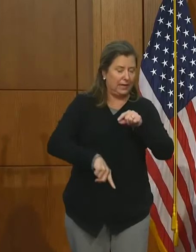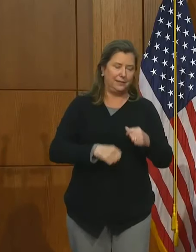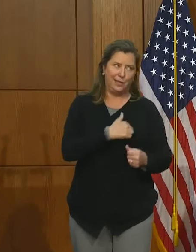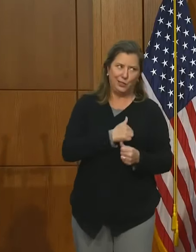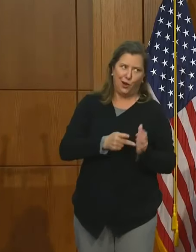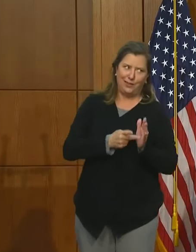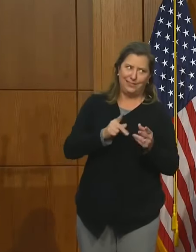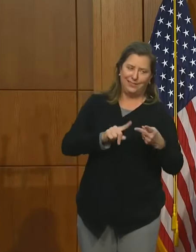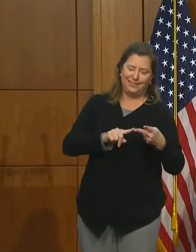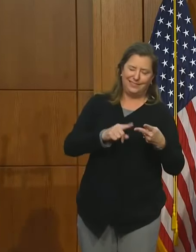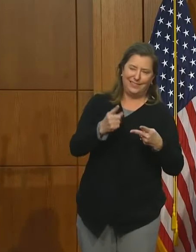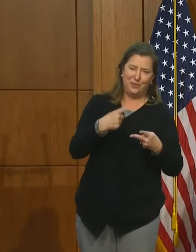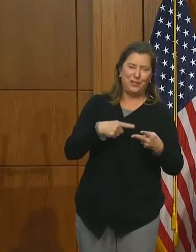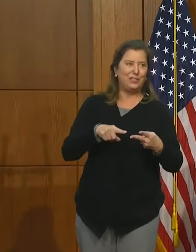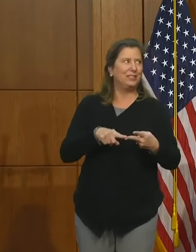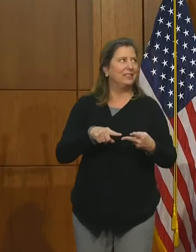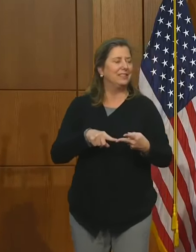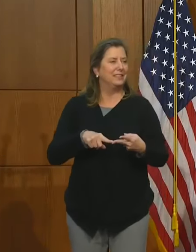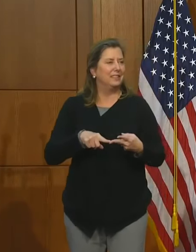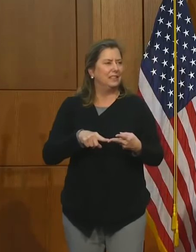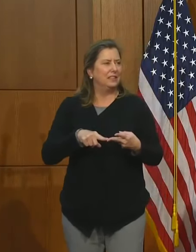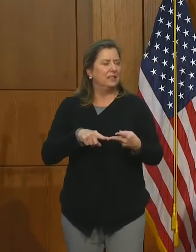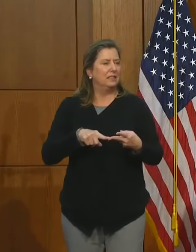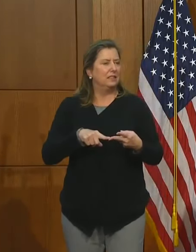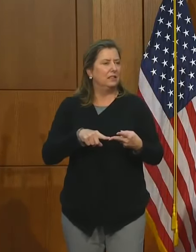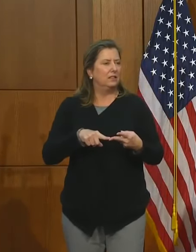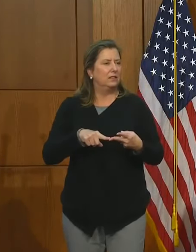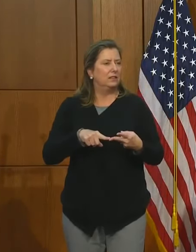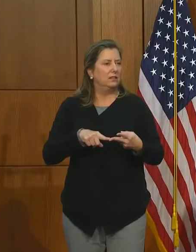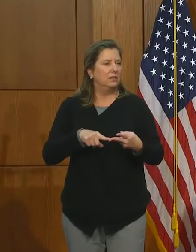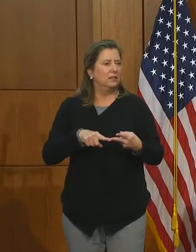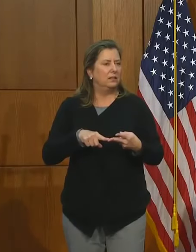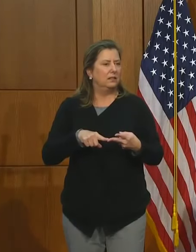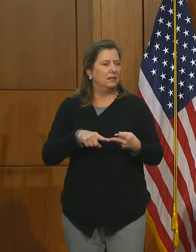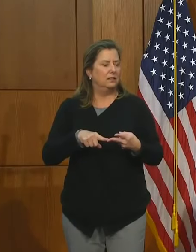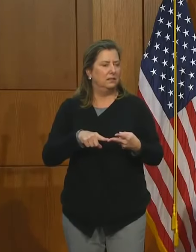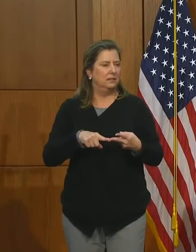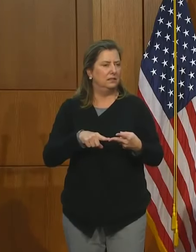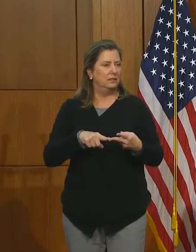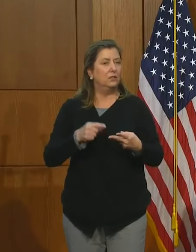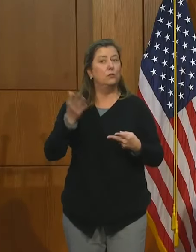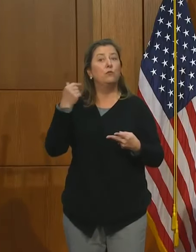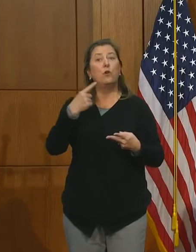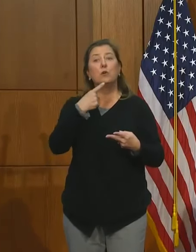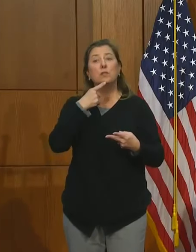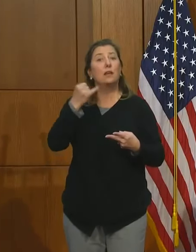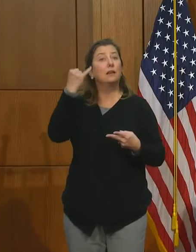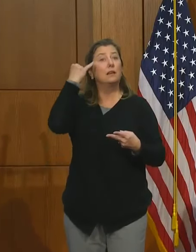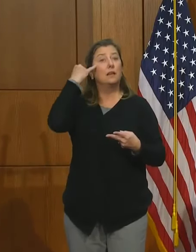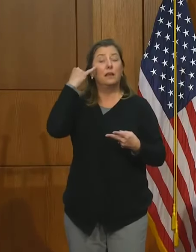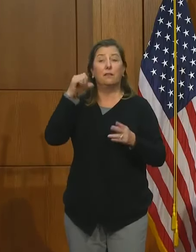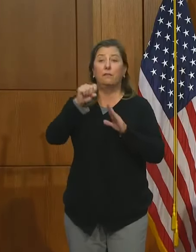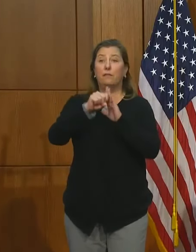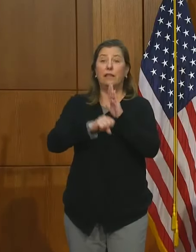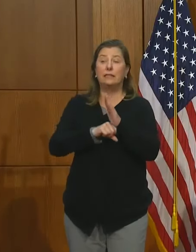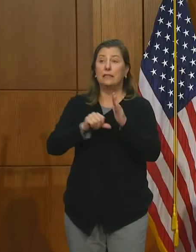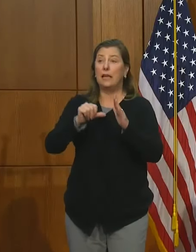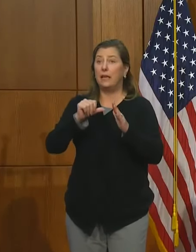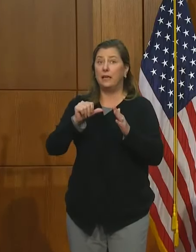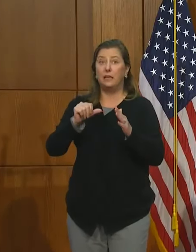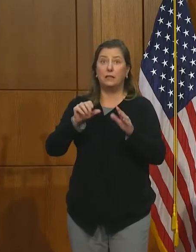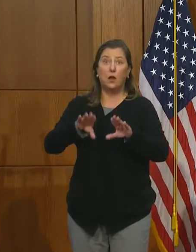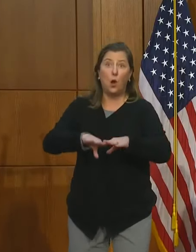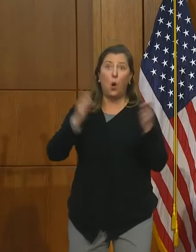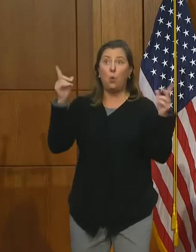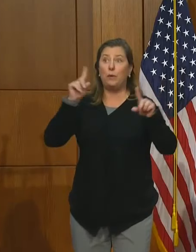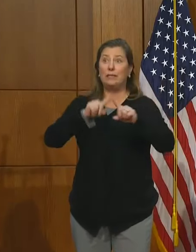question. You've also said before that, you know, there were risks if the state was not opened altogether that